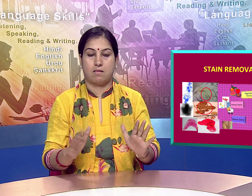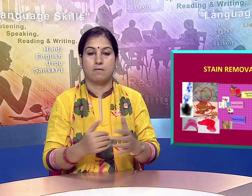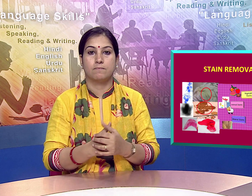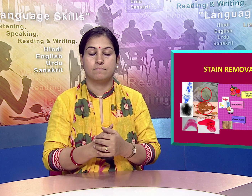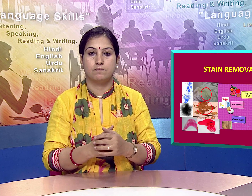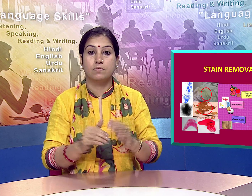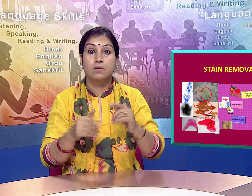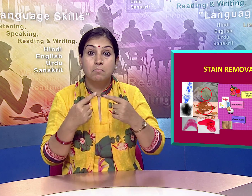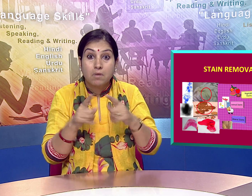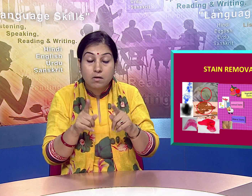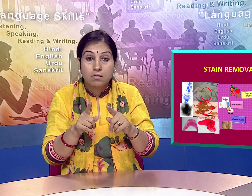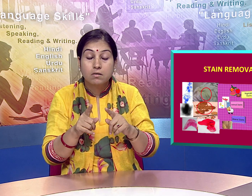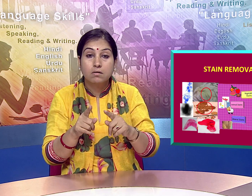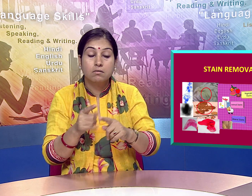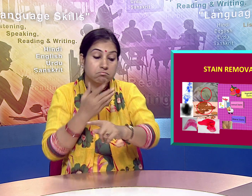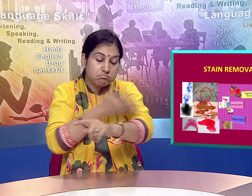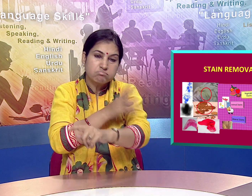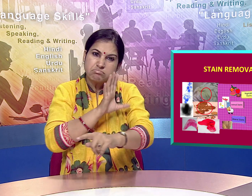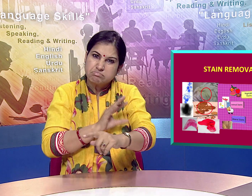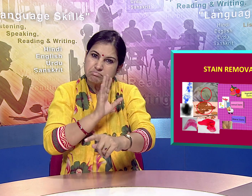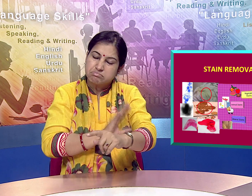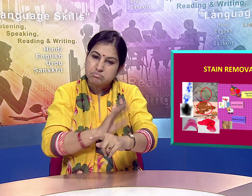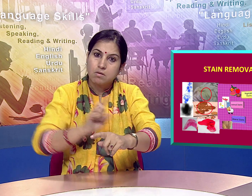than removing old stain.